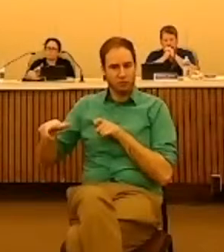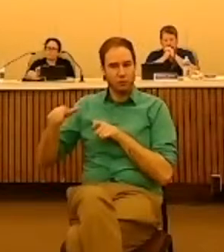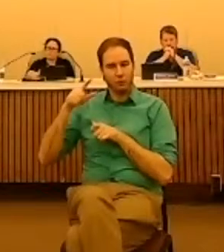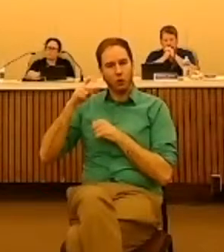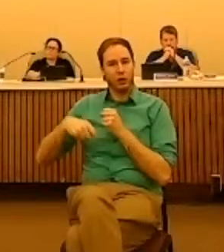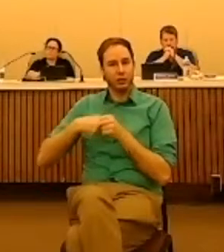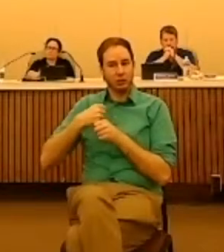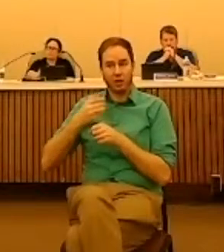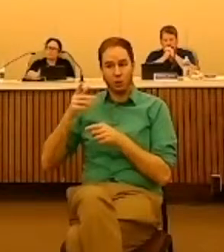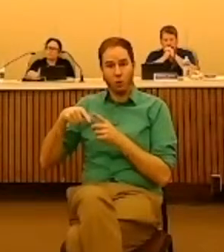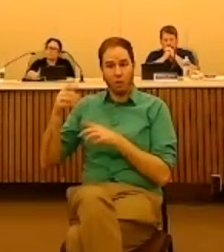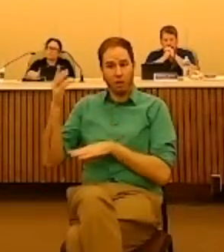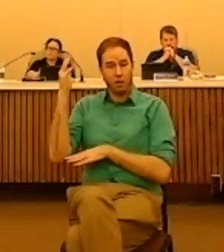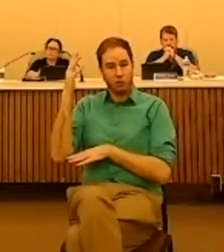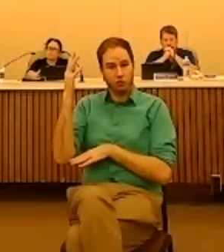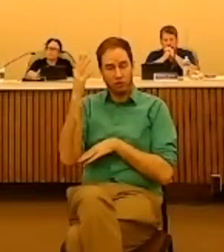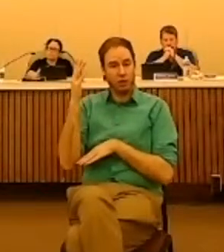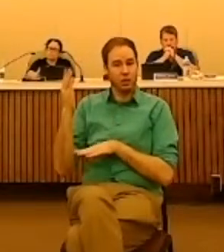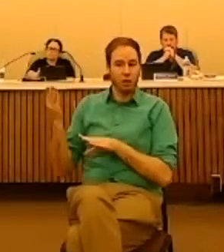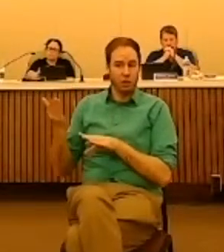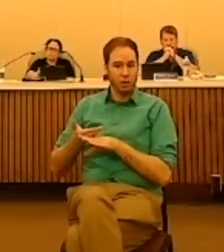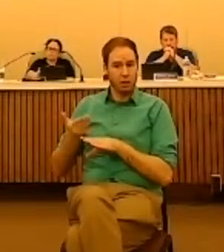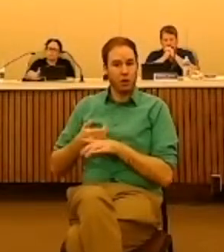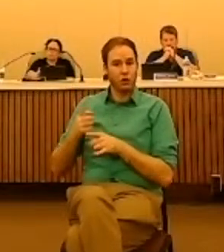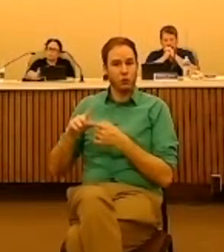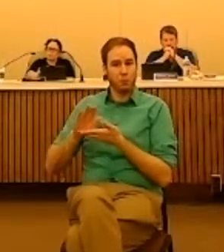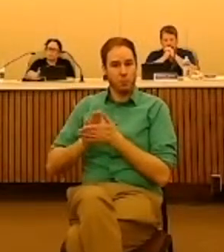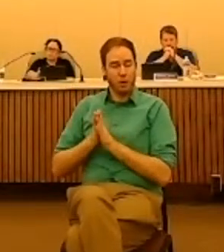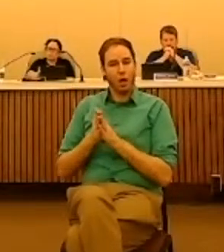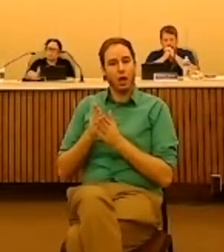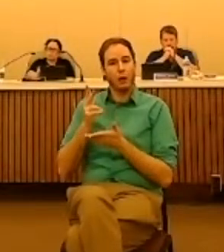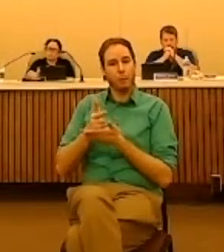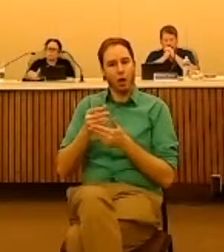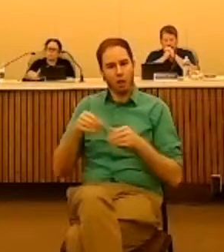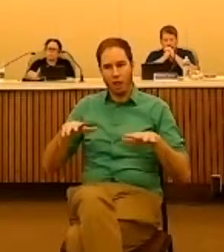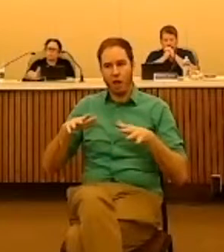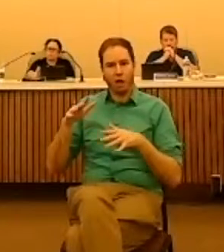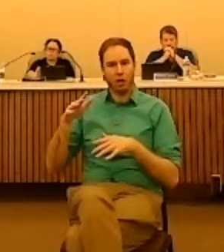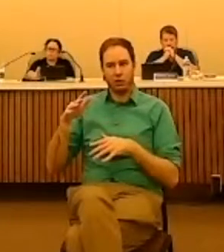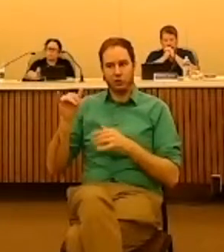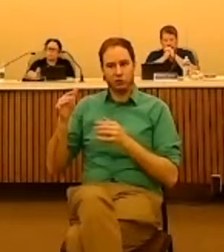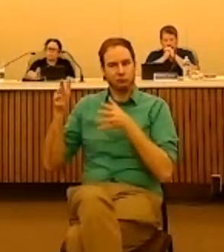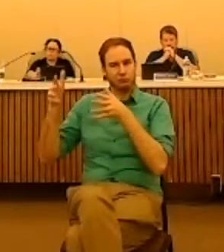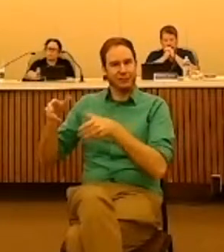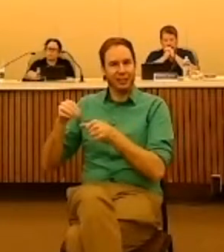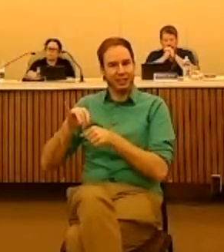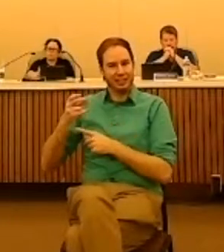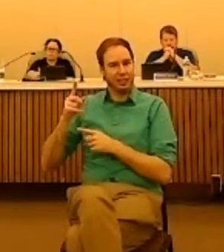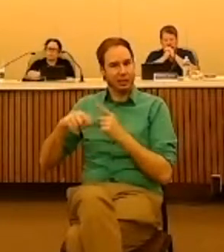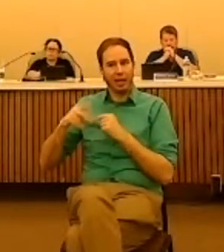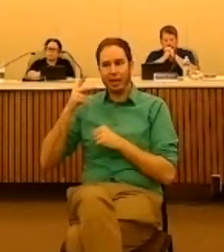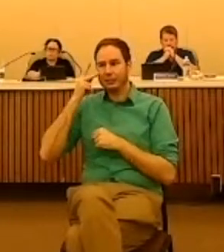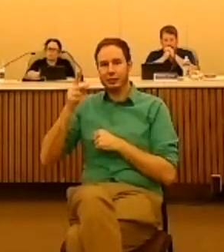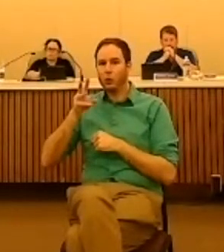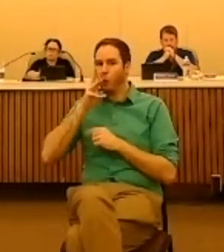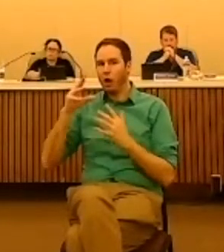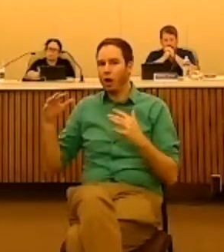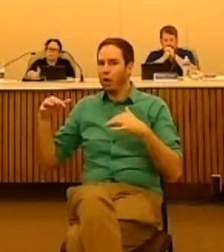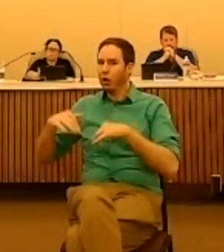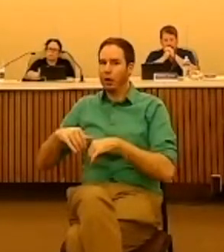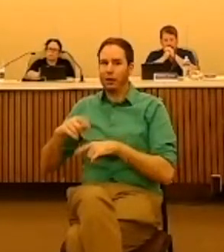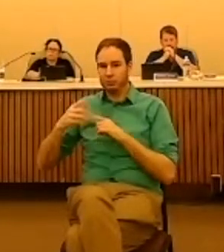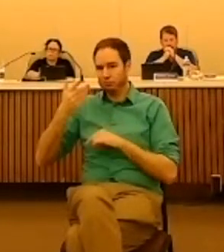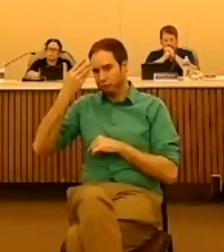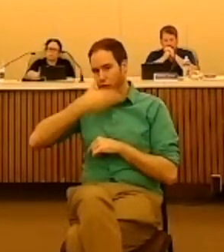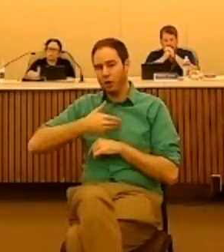all the trees down to make another parking lot, half the trees are laying in the ditch. It's blocked right off. You can't see the water run down it anymore.